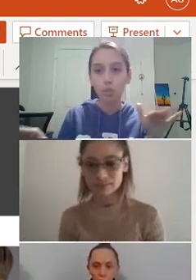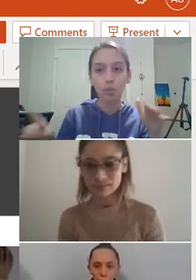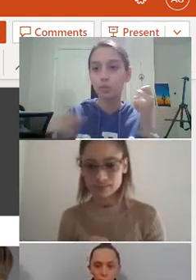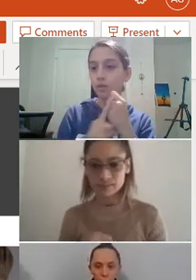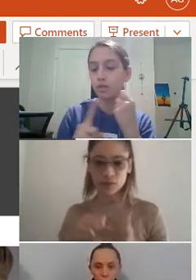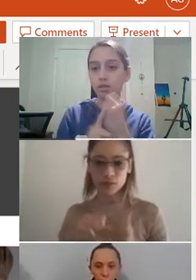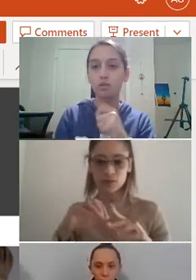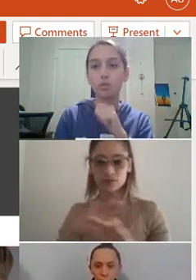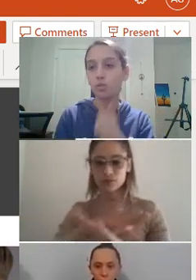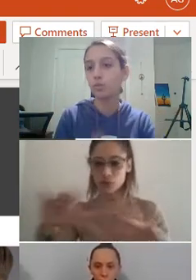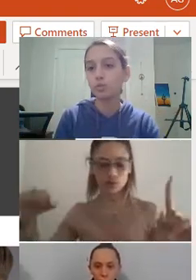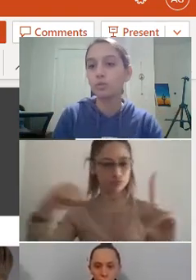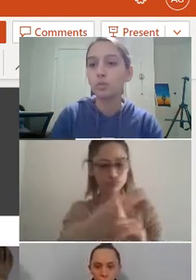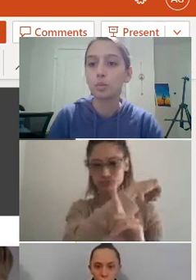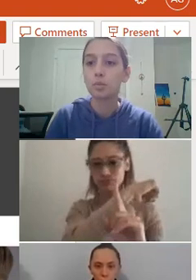hit.